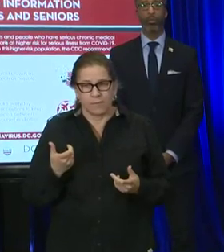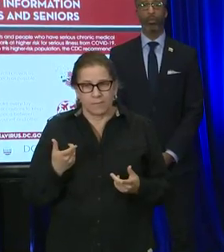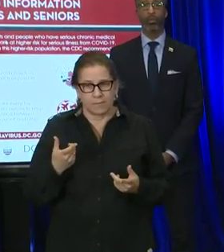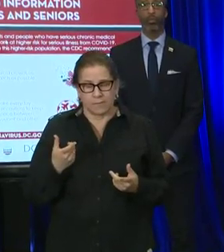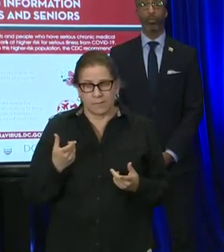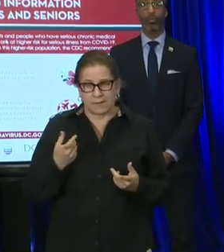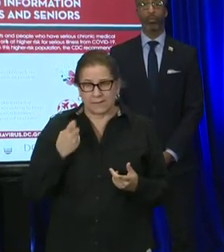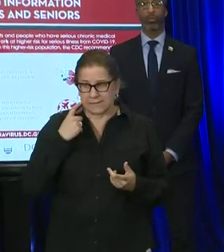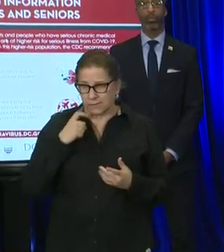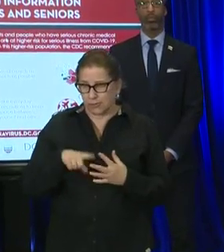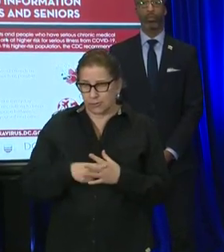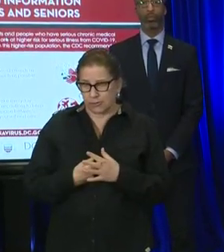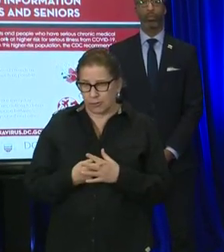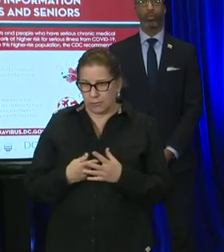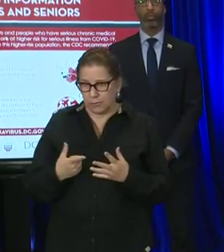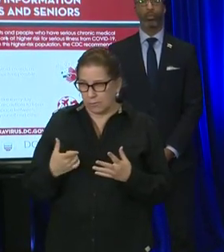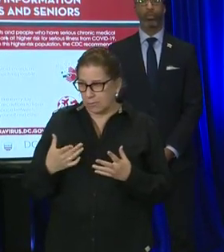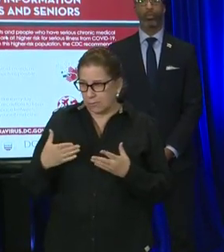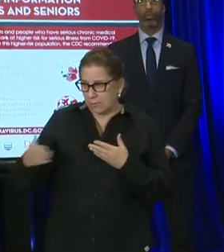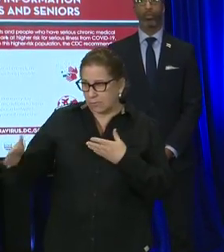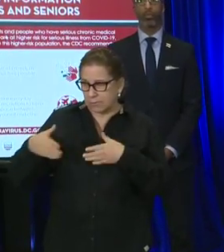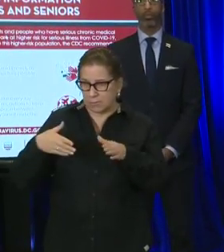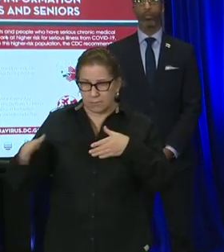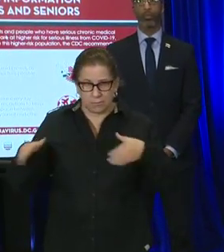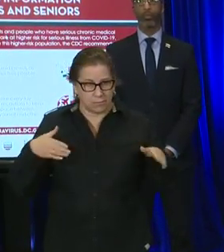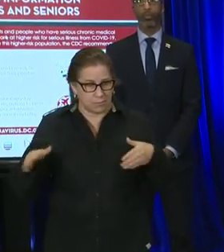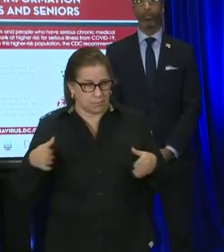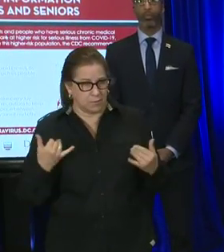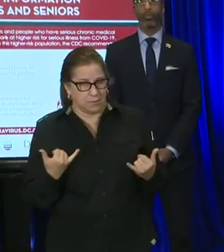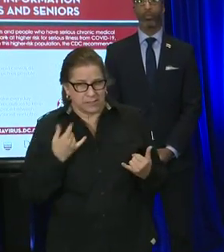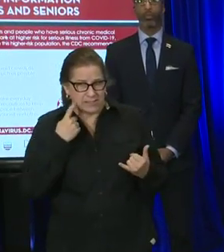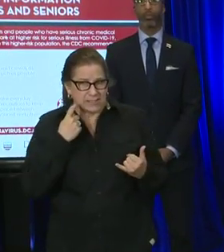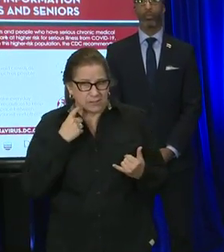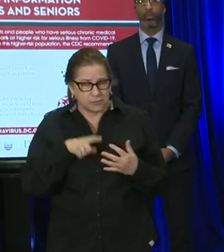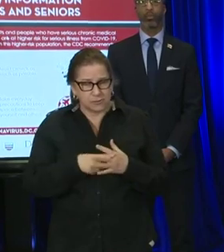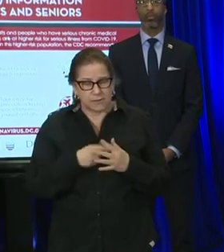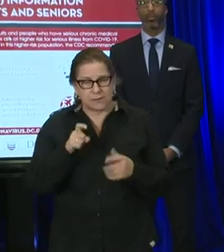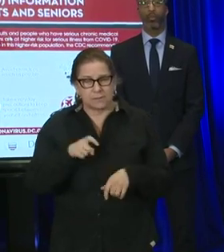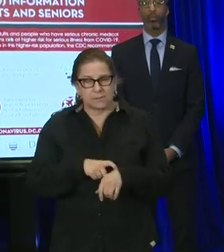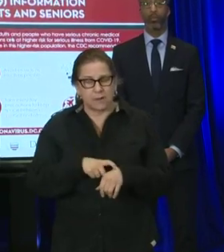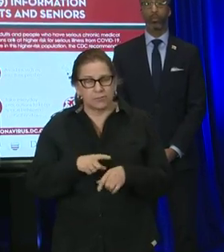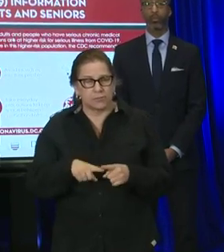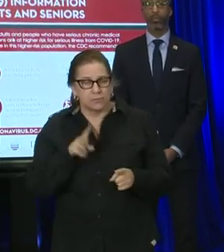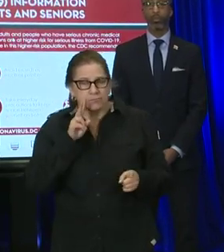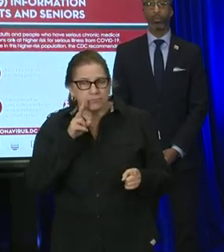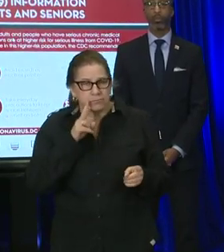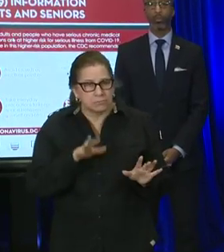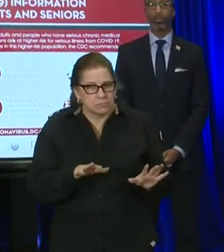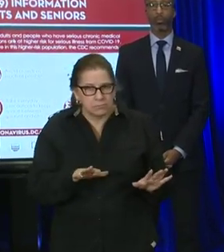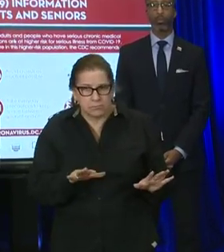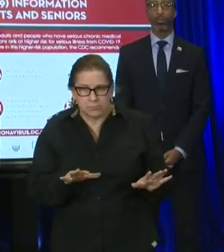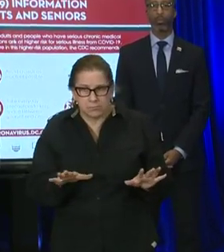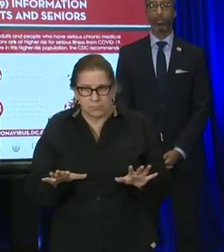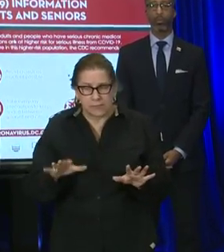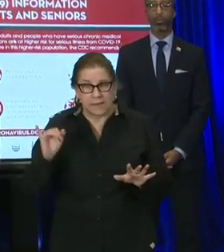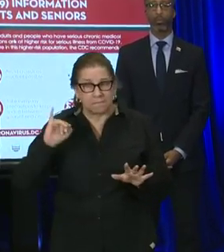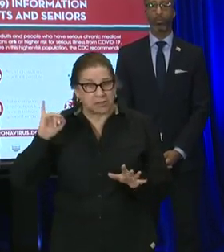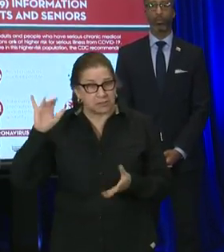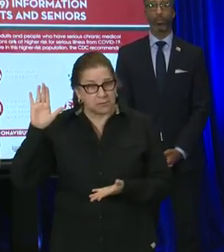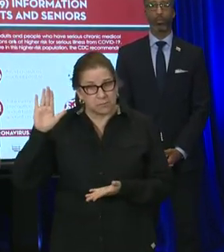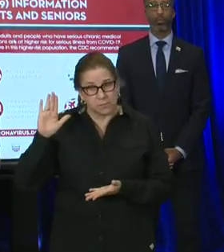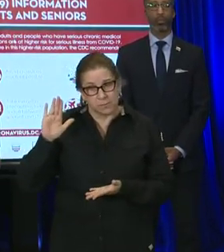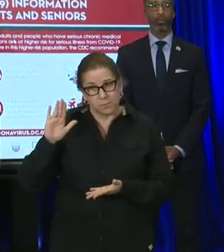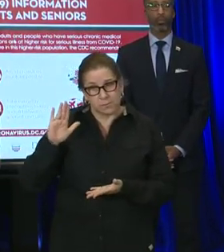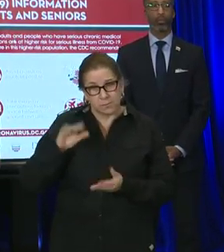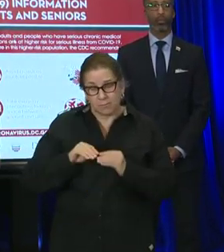social distancing strategies to see the level of infection and the trends in the District of Columbia. And